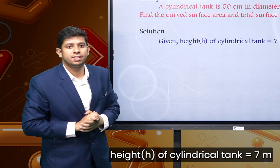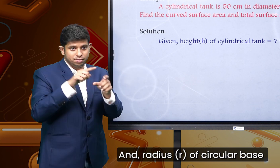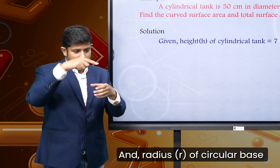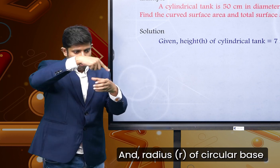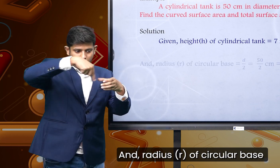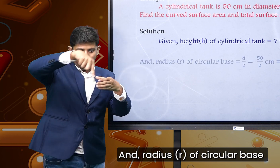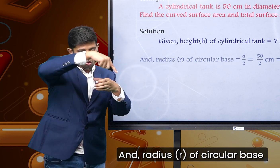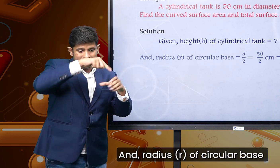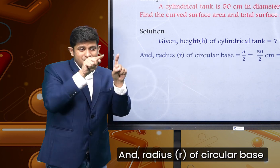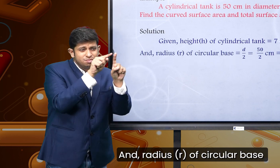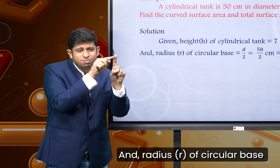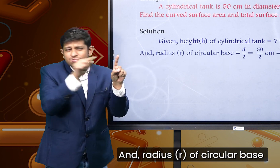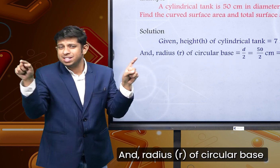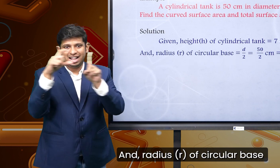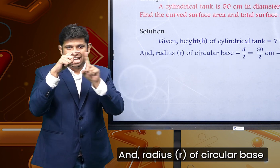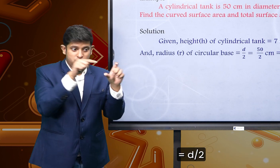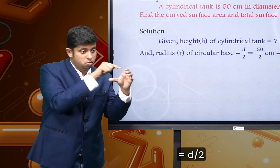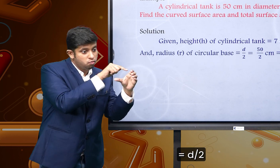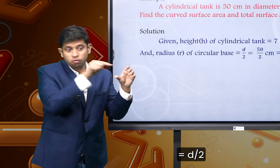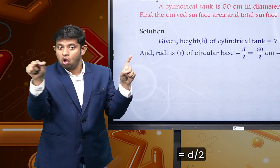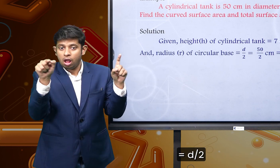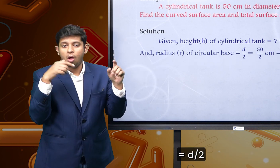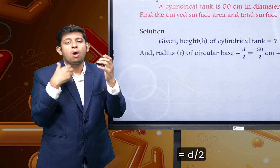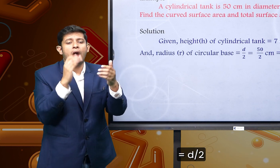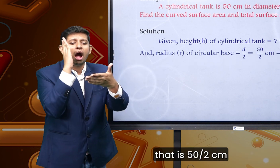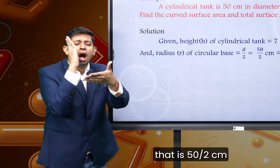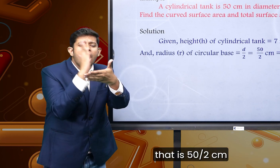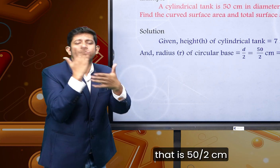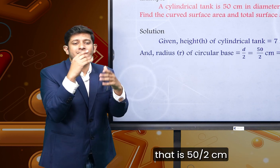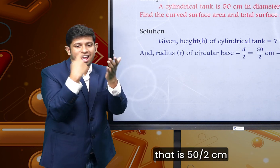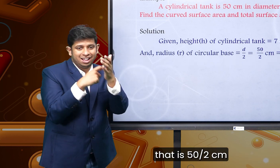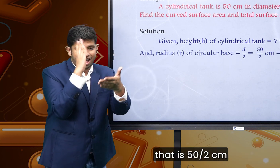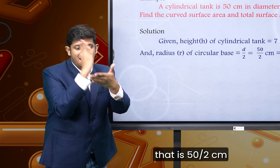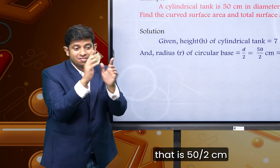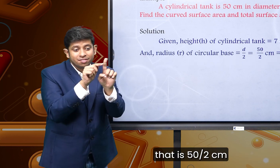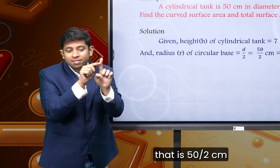and radius r of circular base is equal to d by 2, that is 50 by 2 centimeter,